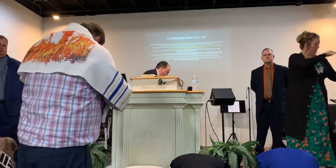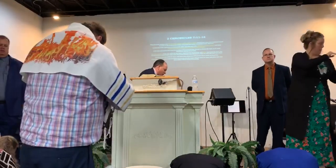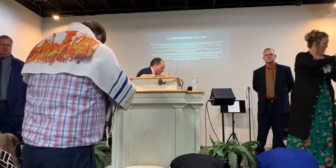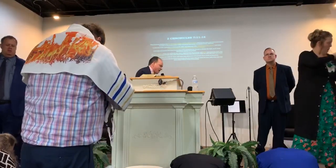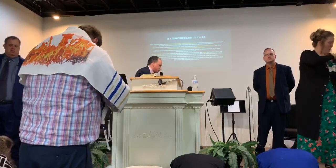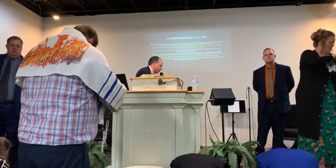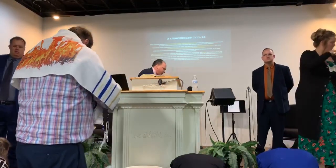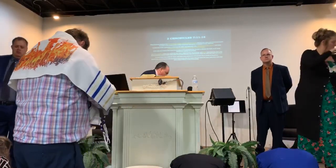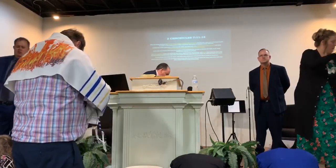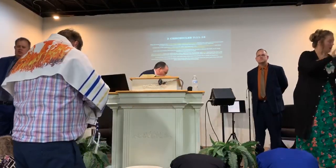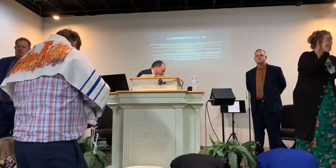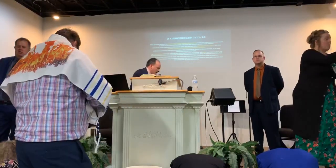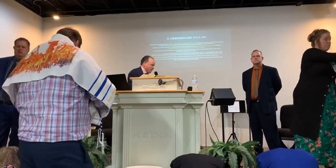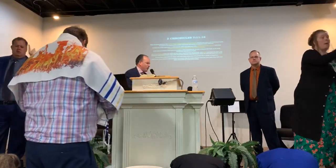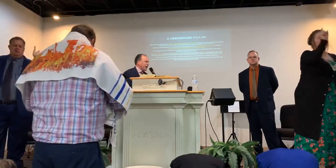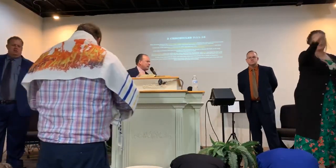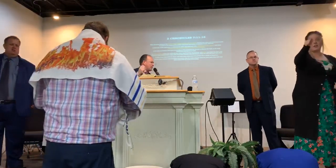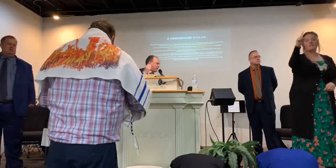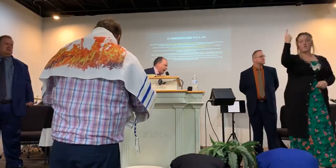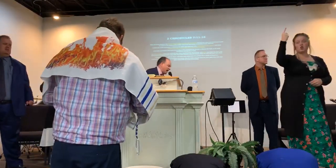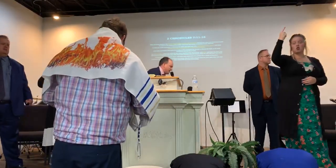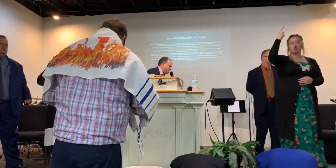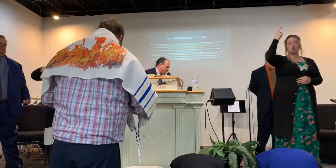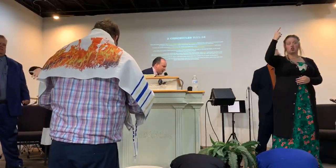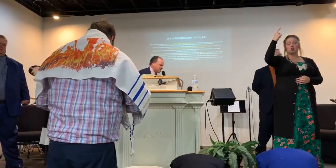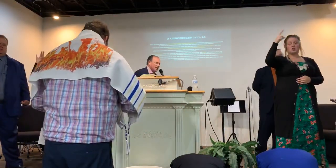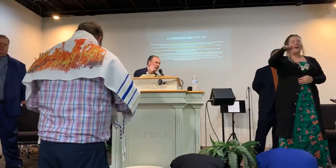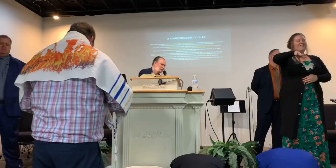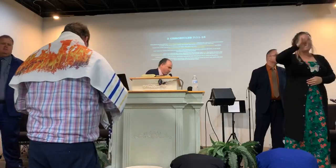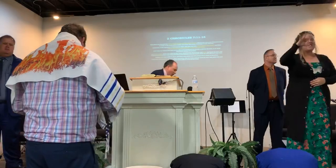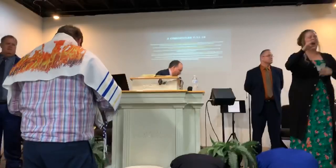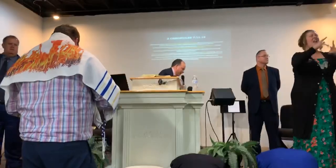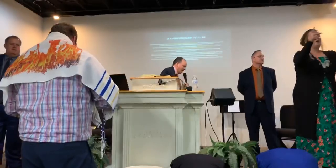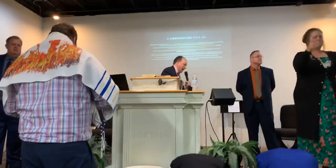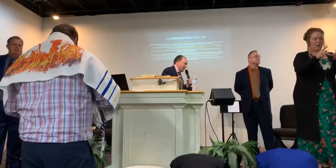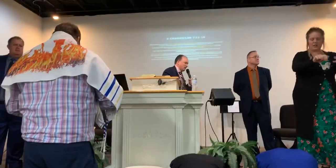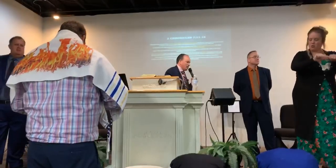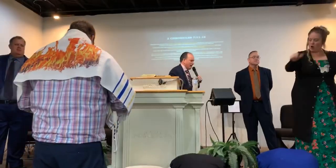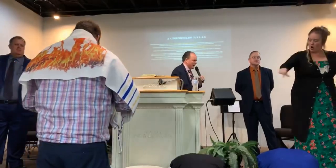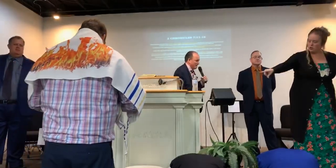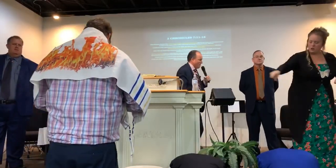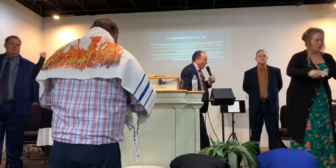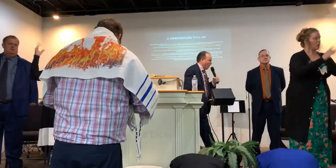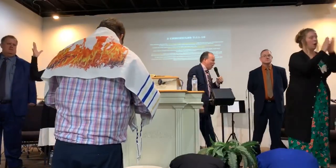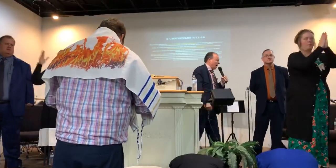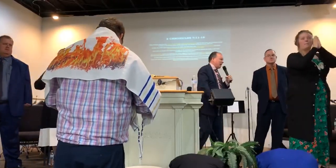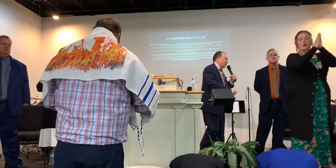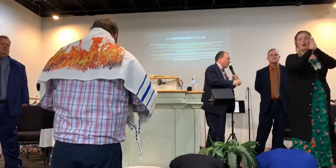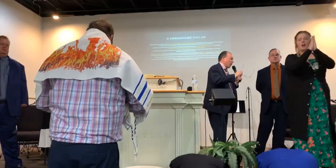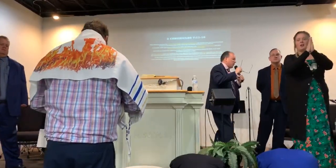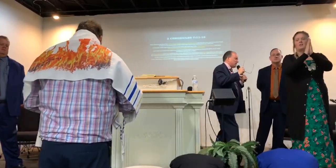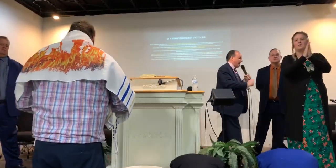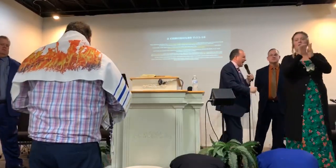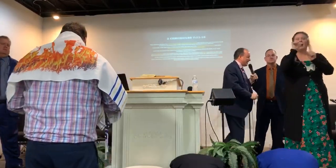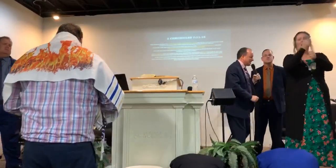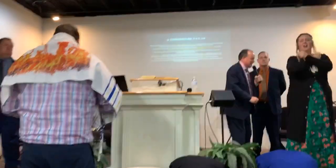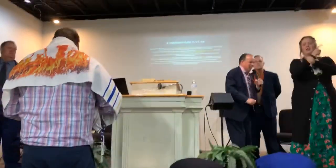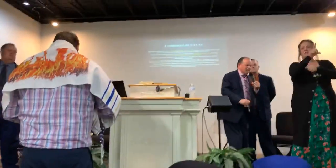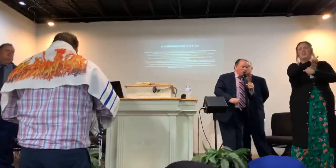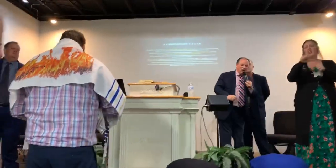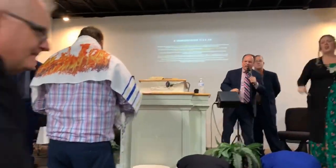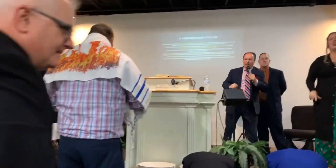your personal battles first. You've got to find a place to pray. Hallelujah. Oh, I love you, Lord,